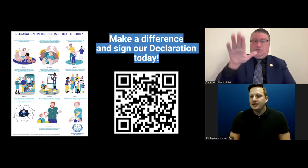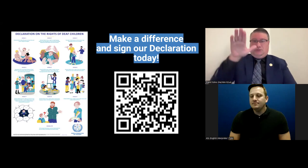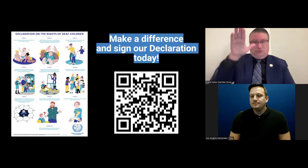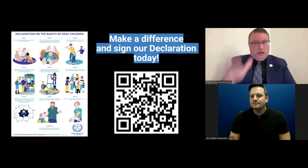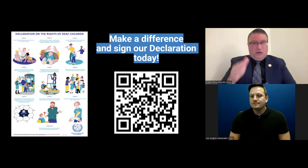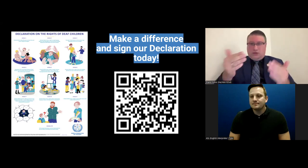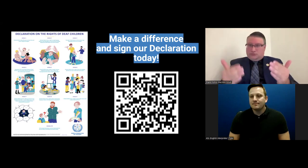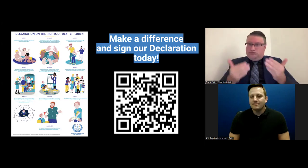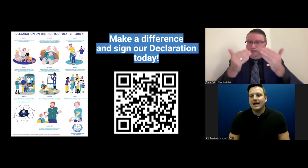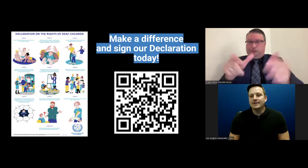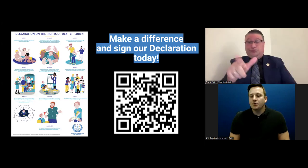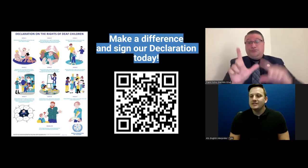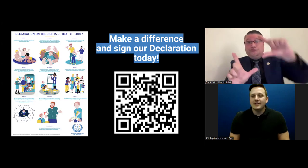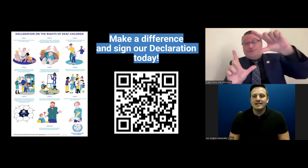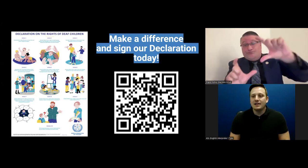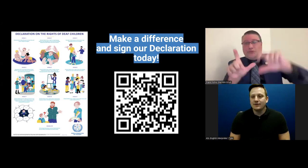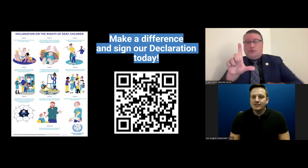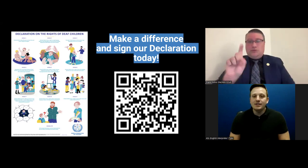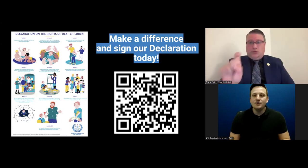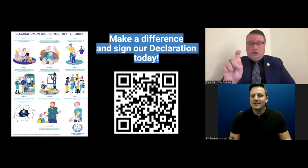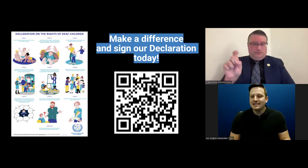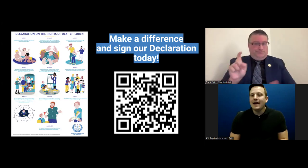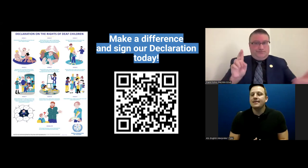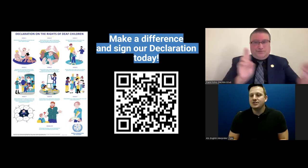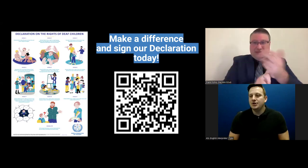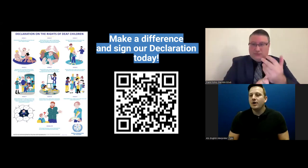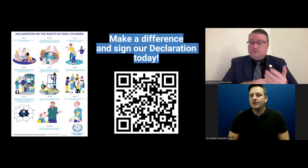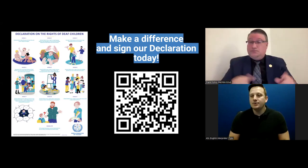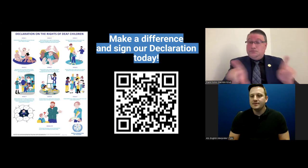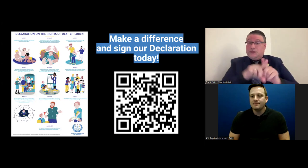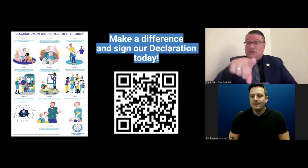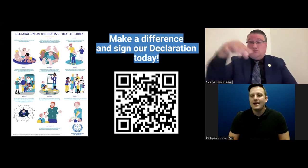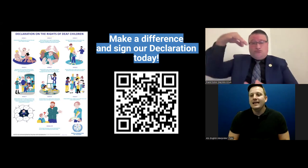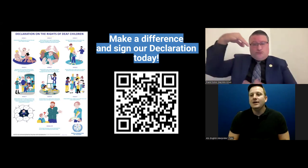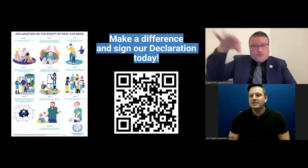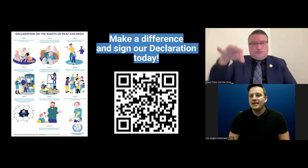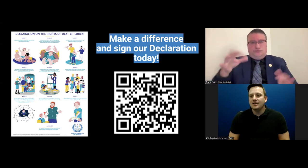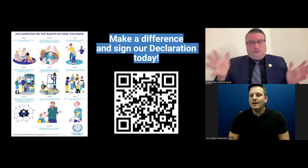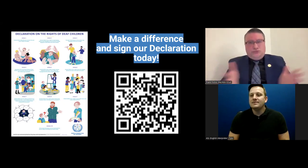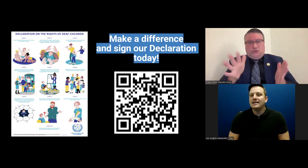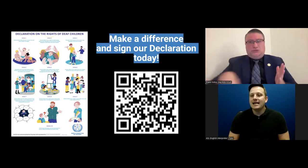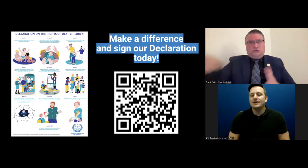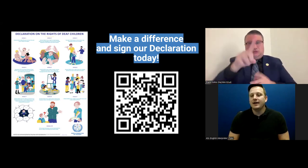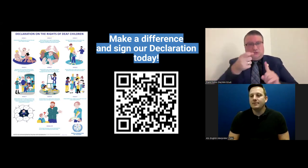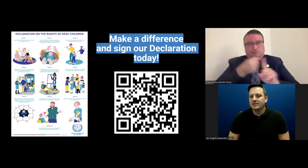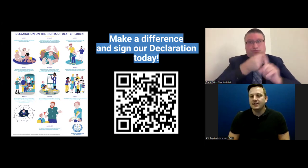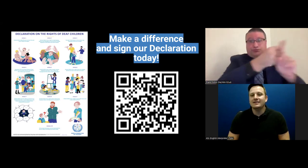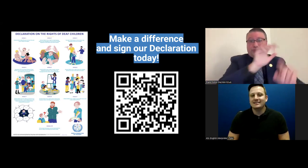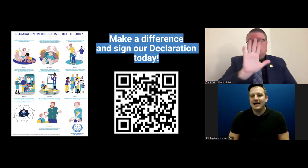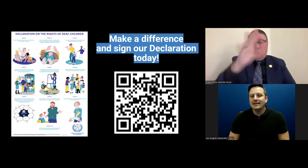declaration, and endorsing the declaration, you can scan this QR code. It will take you to the website and you're able to sign